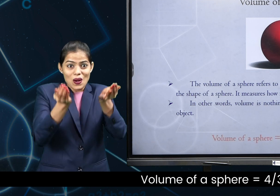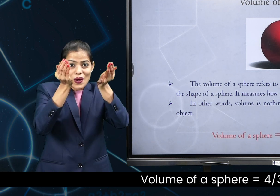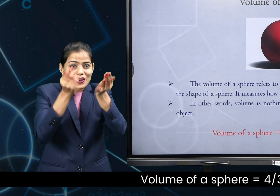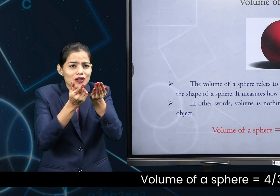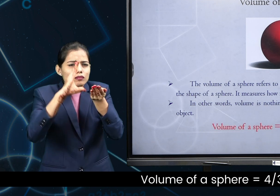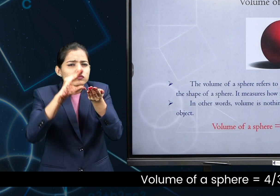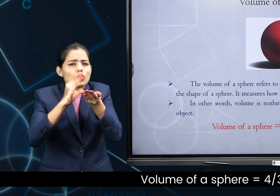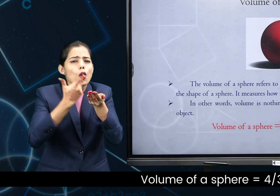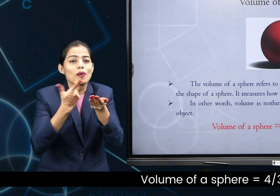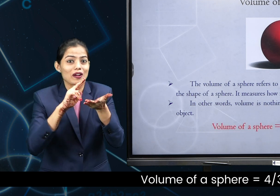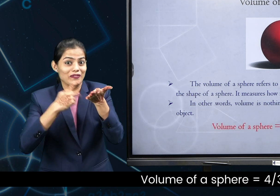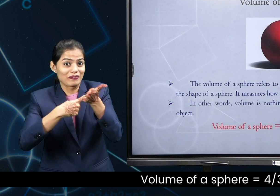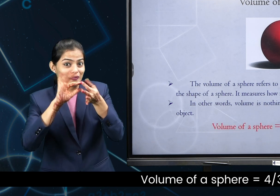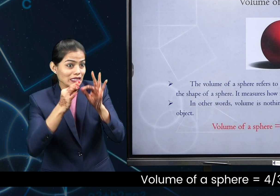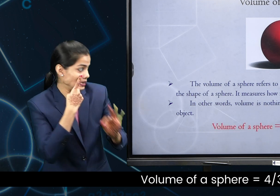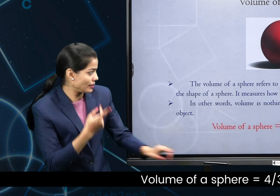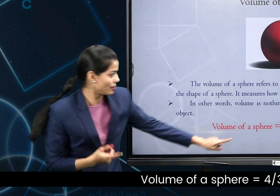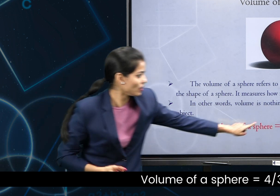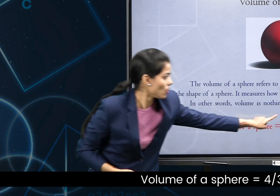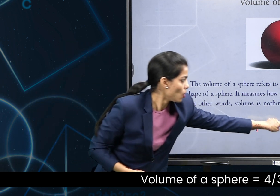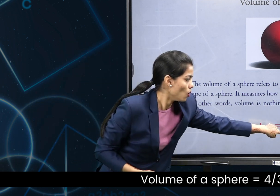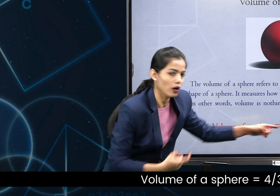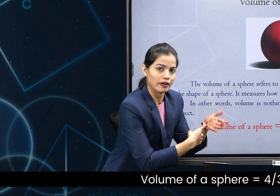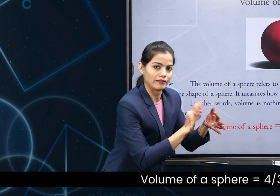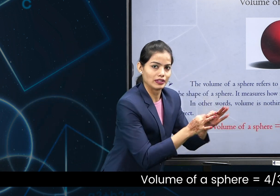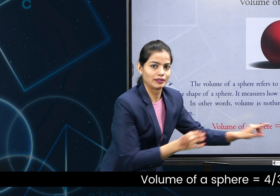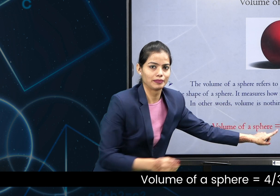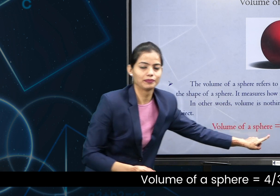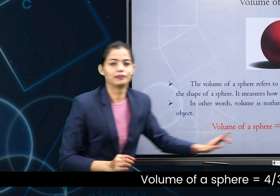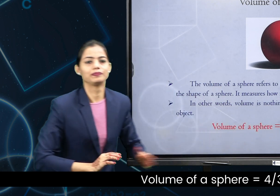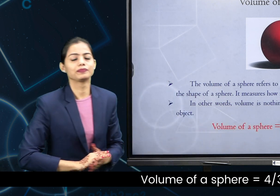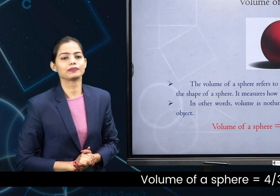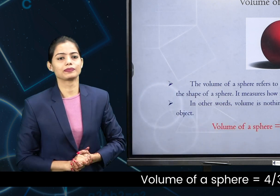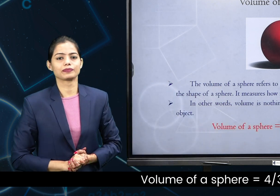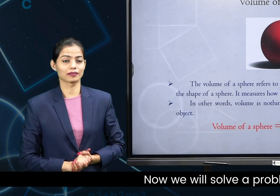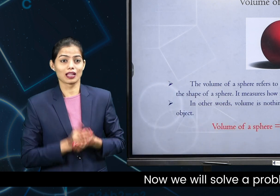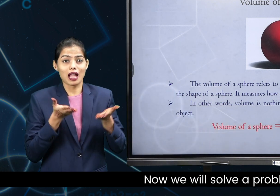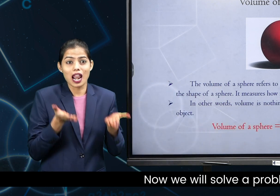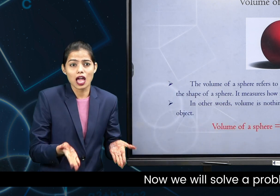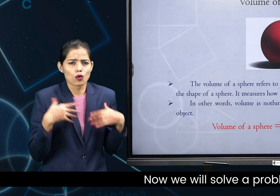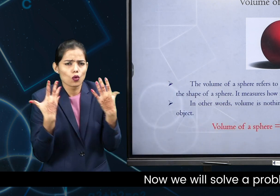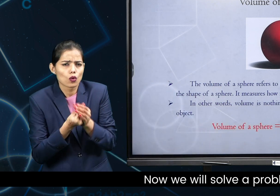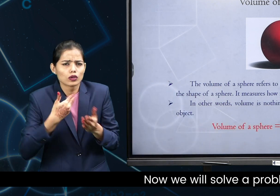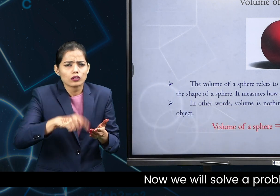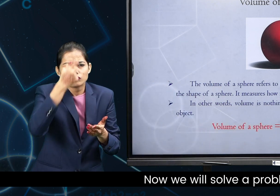Volume of a sphere is equal to 4 by 3 pi r cube. Now, we will solve a